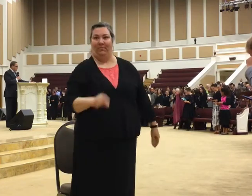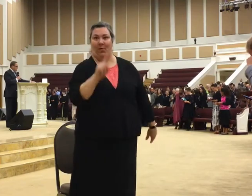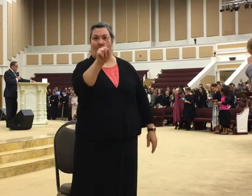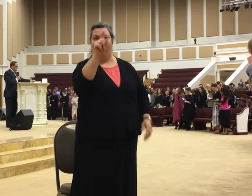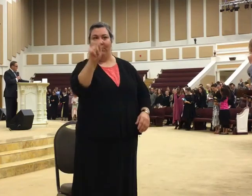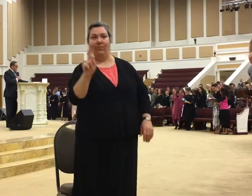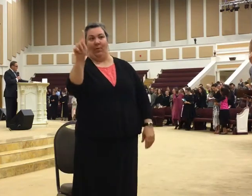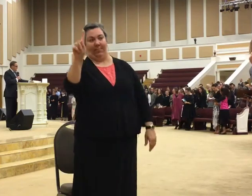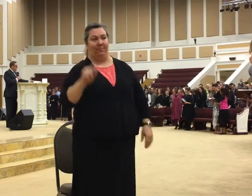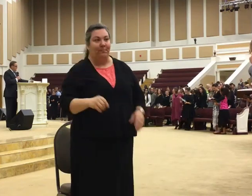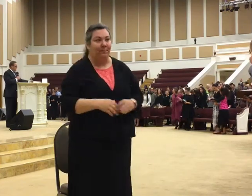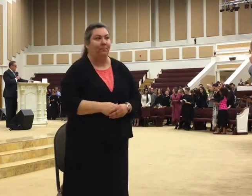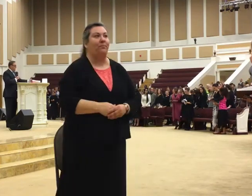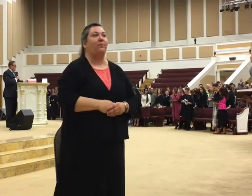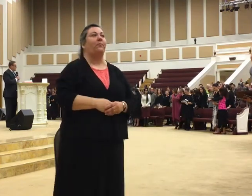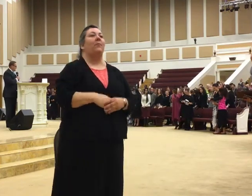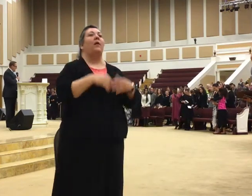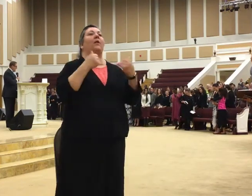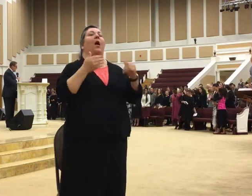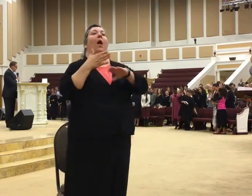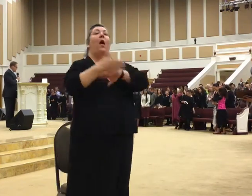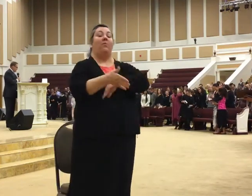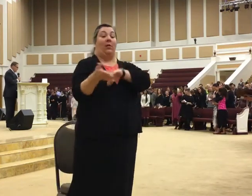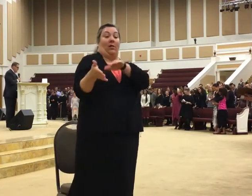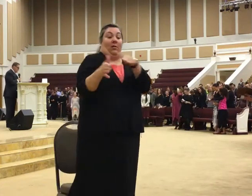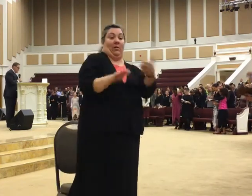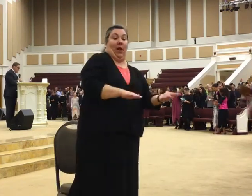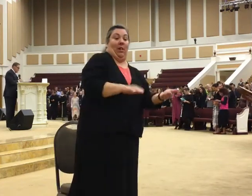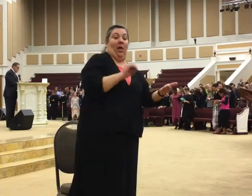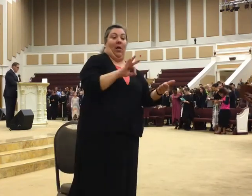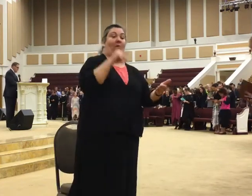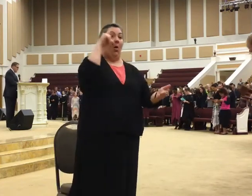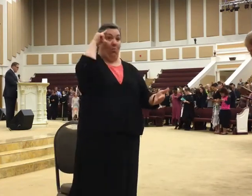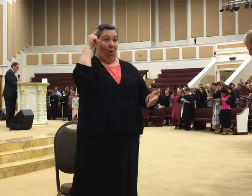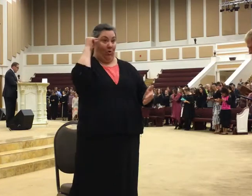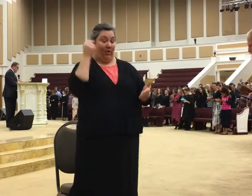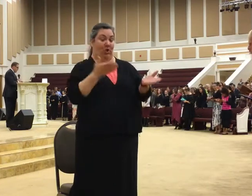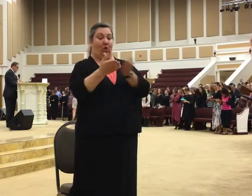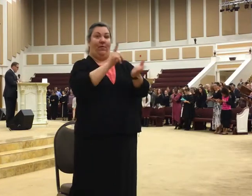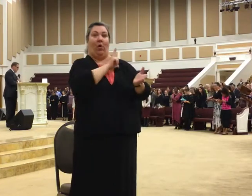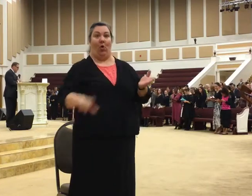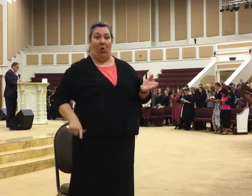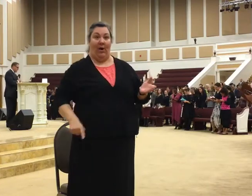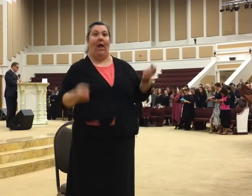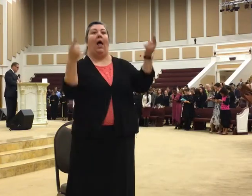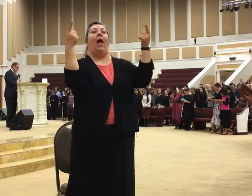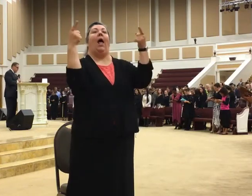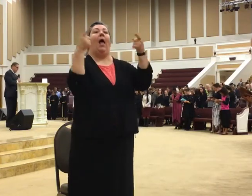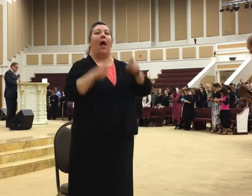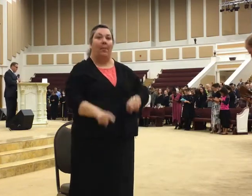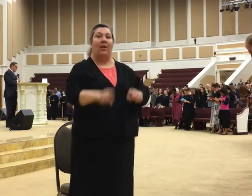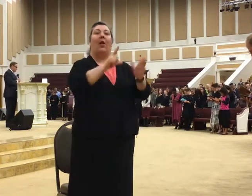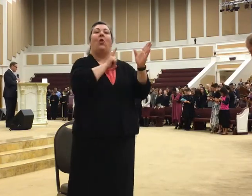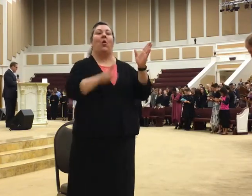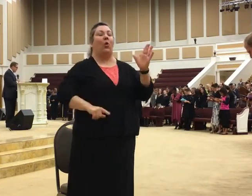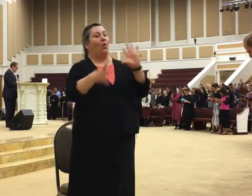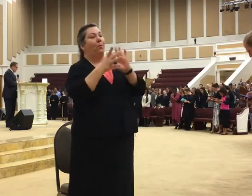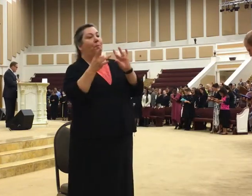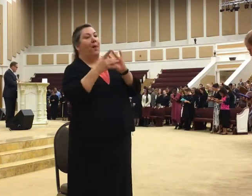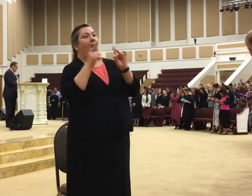Amen. Now after the death of Moses, the servant of the Lord, it came to pass that the Lord spake